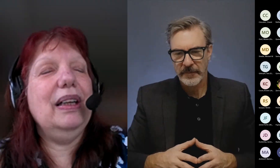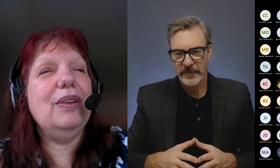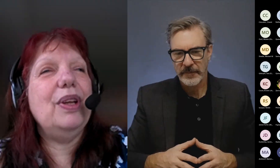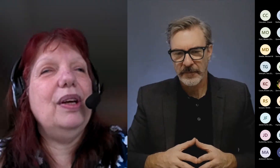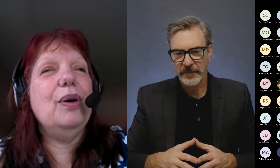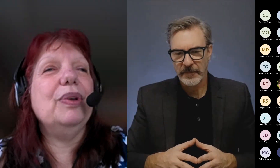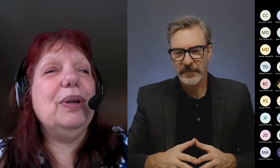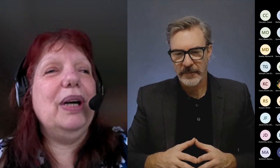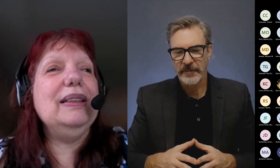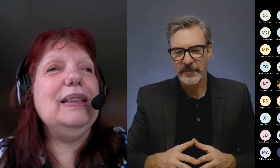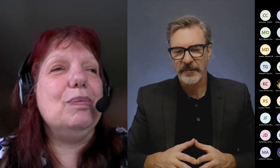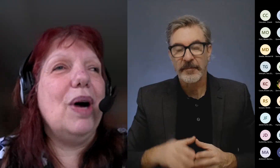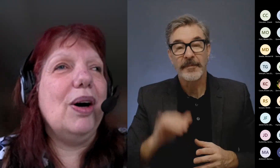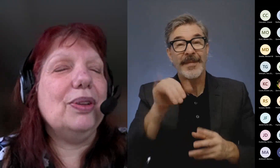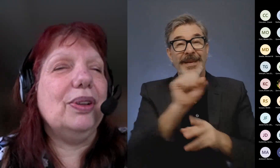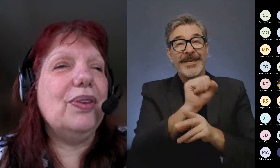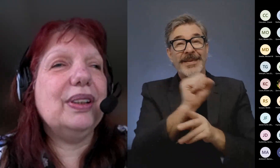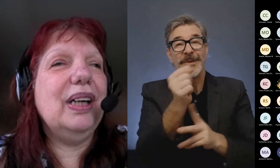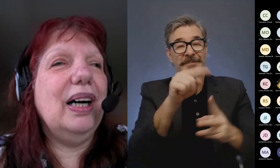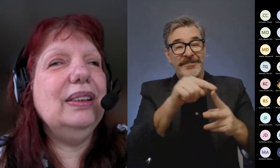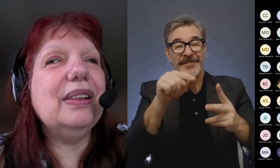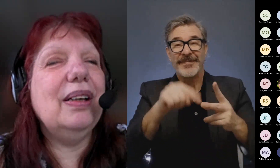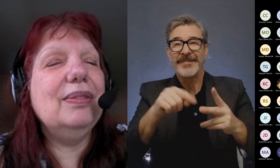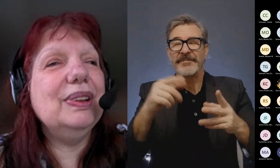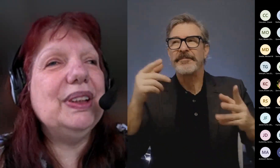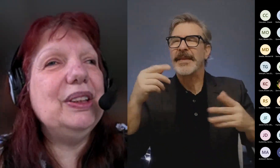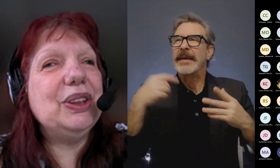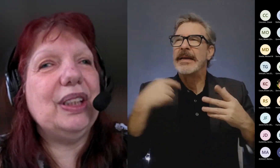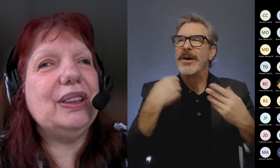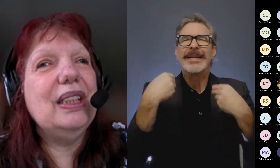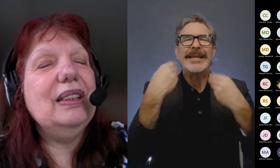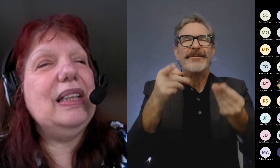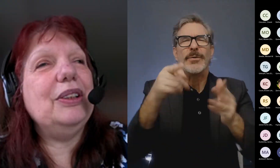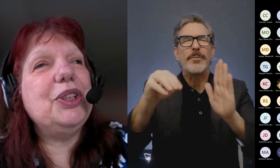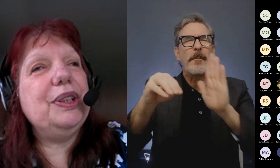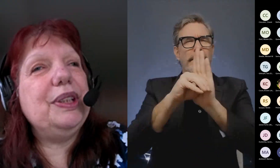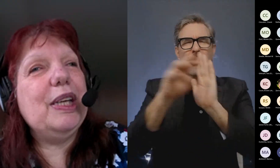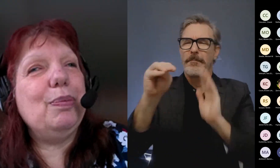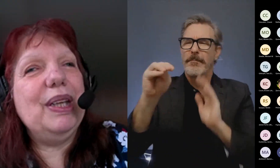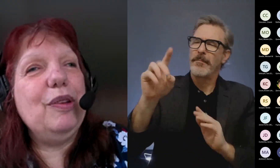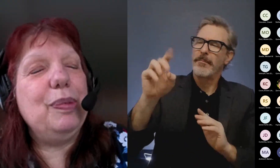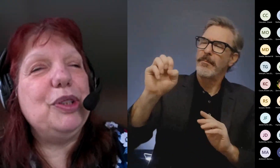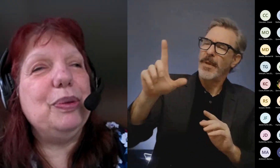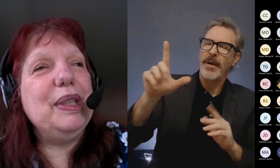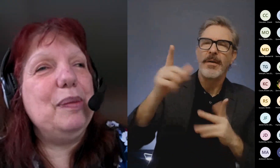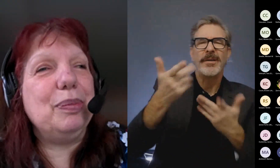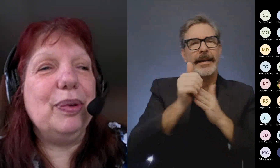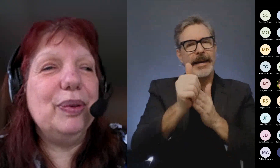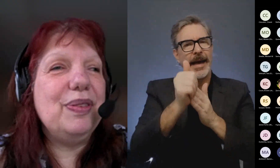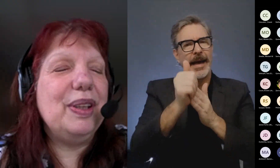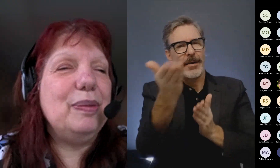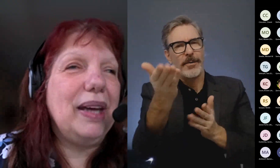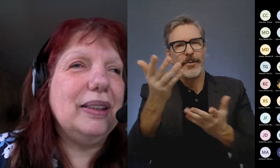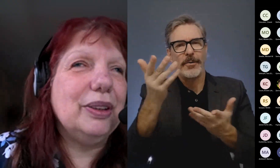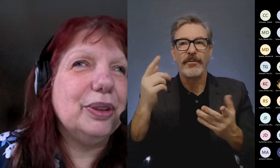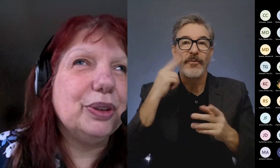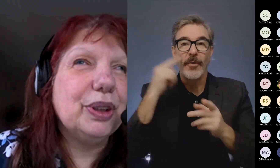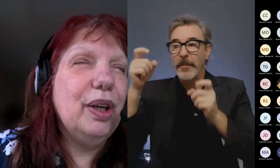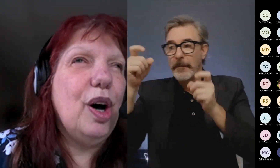here is we're trying to model the kinds of conversations that should take place between employees